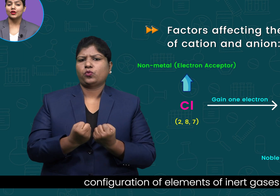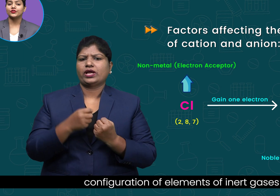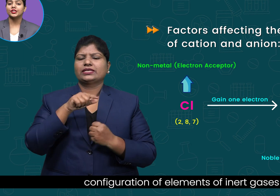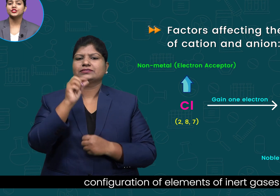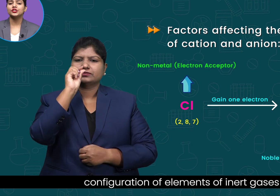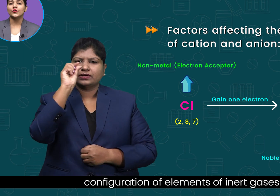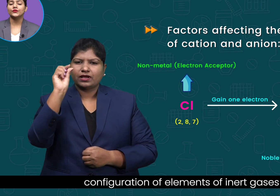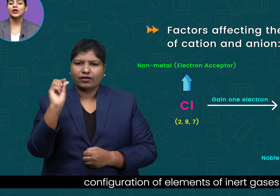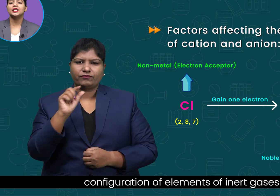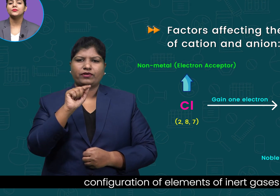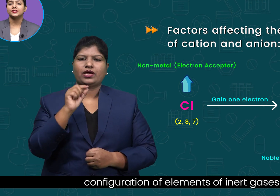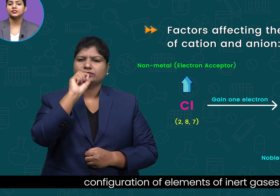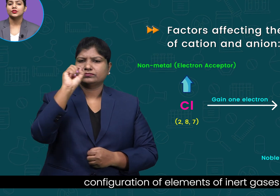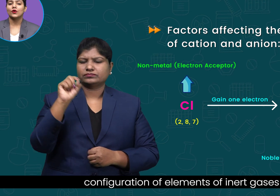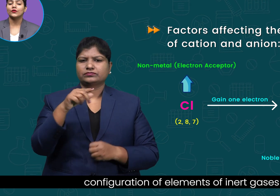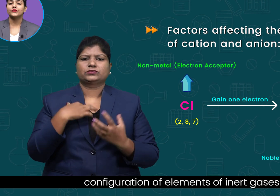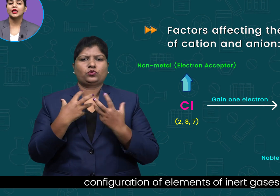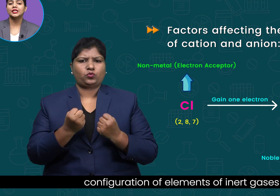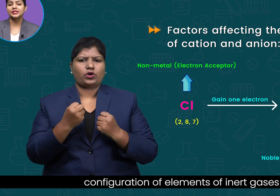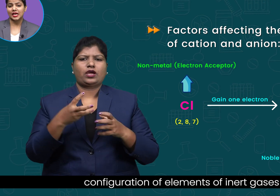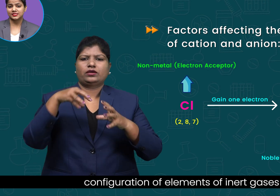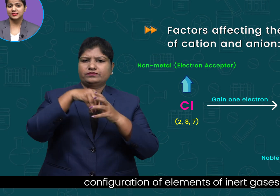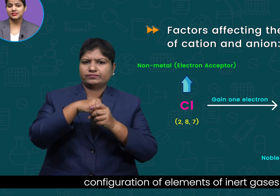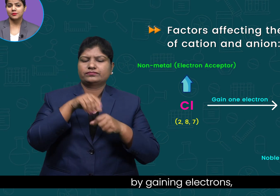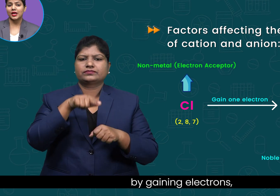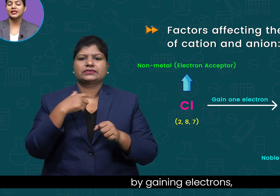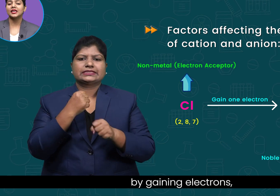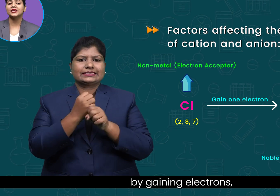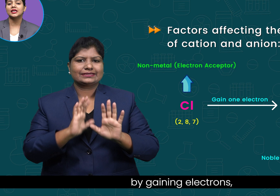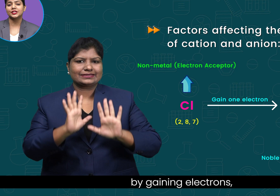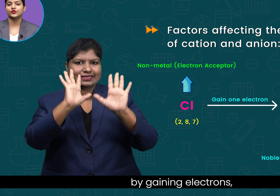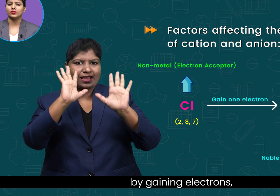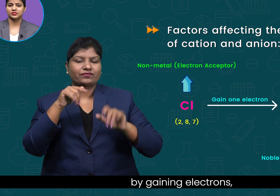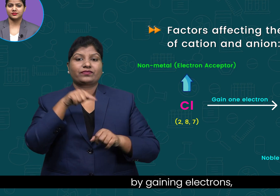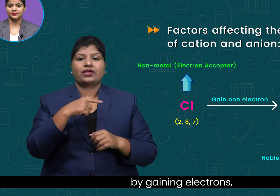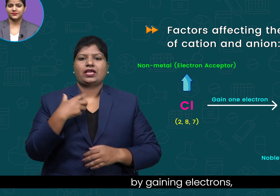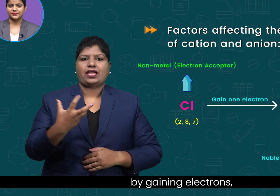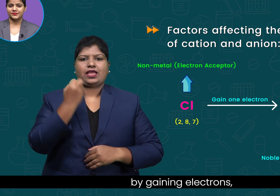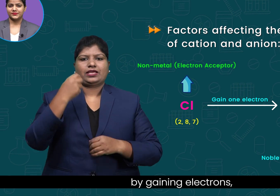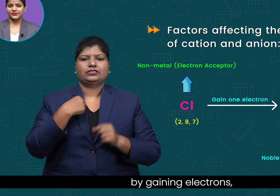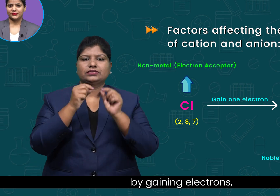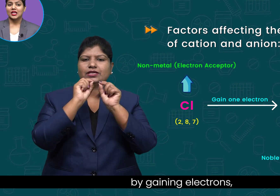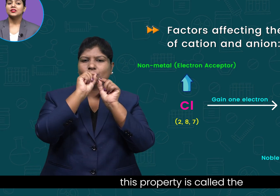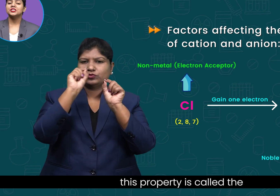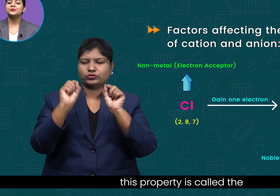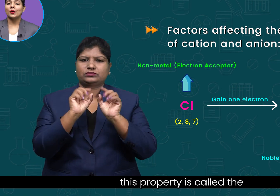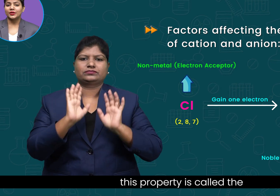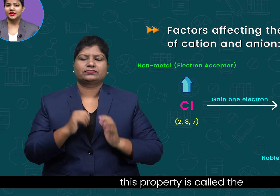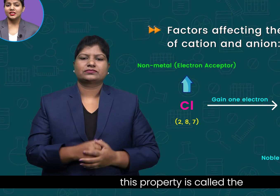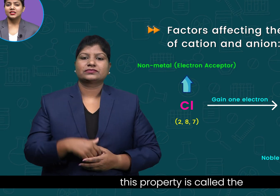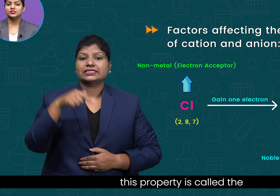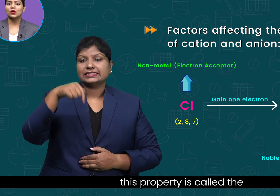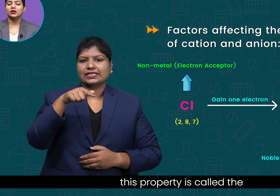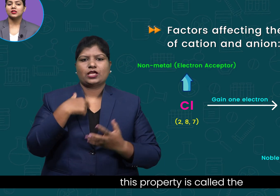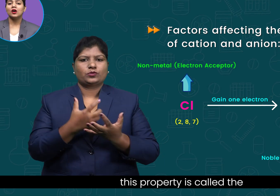electron configuration of elements of inert gases by gaining electrons. This